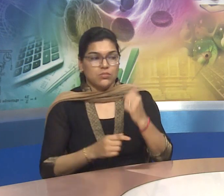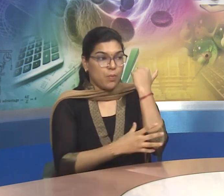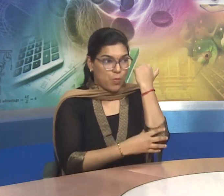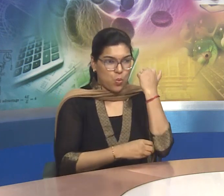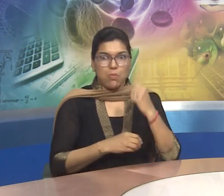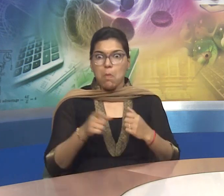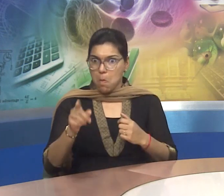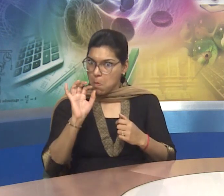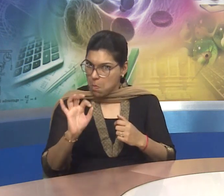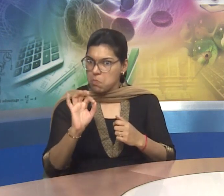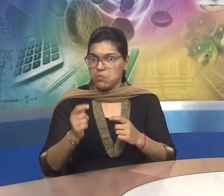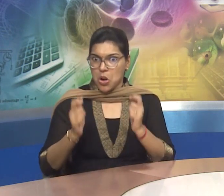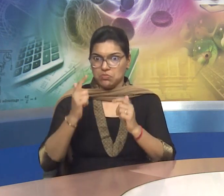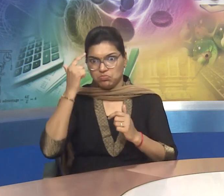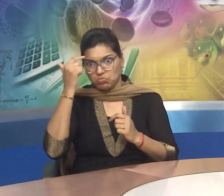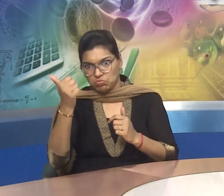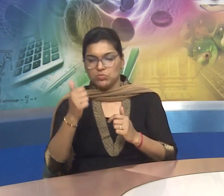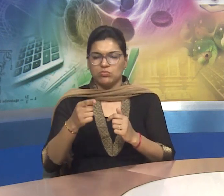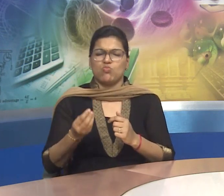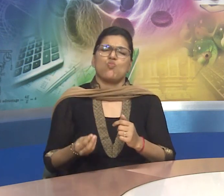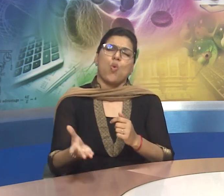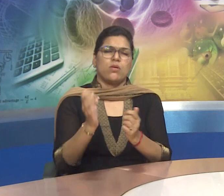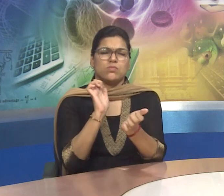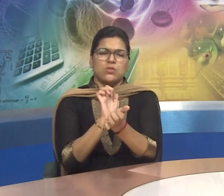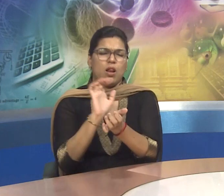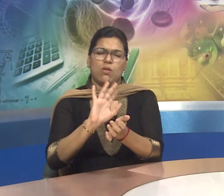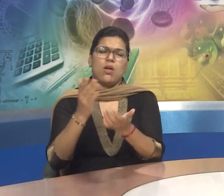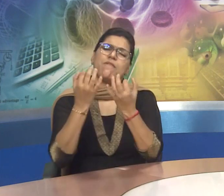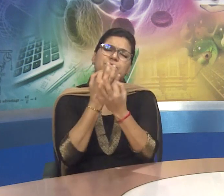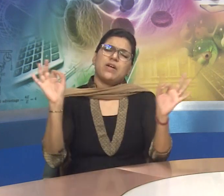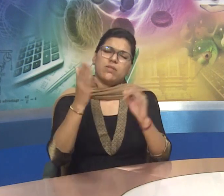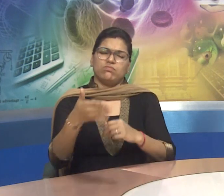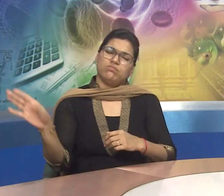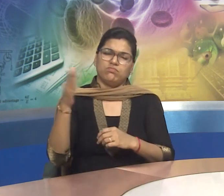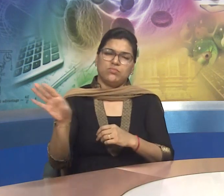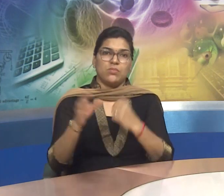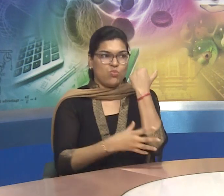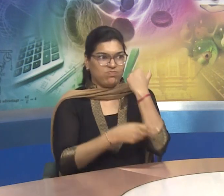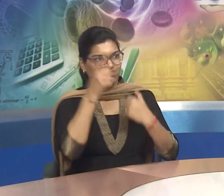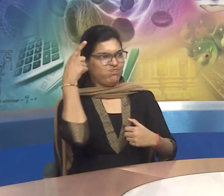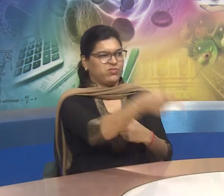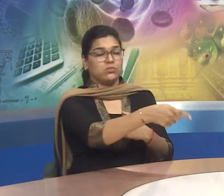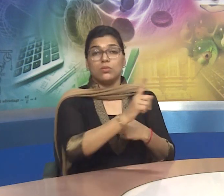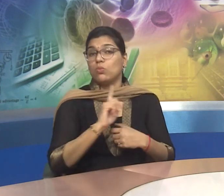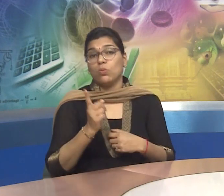Whether the person is rich or poor, educated or uneducated, mentally